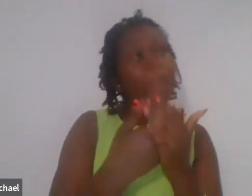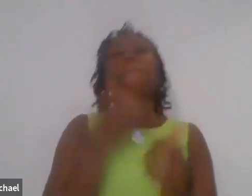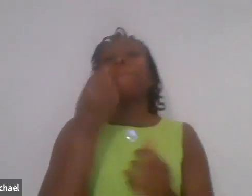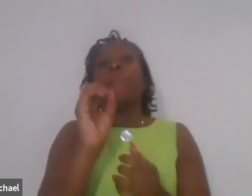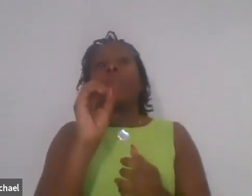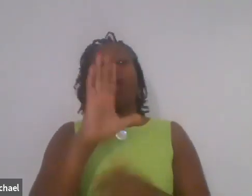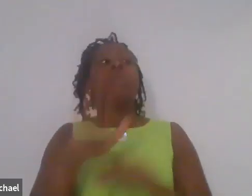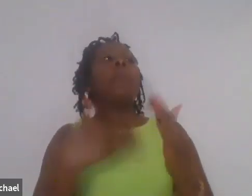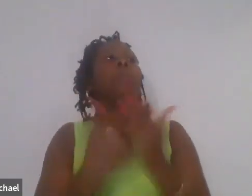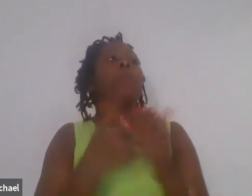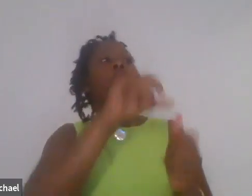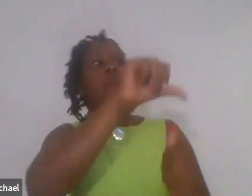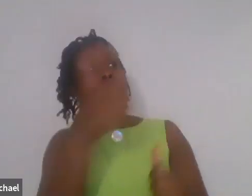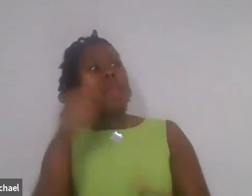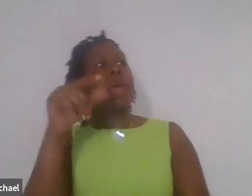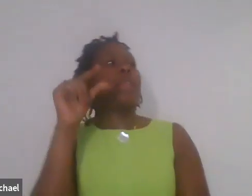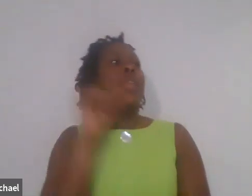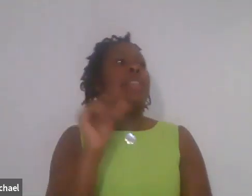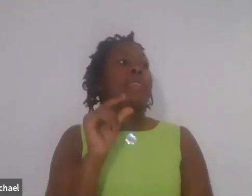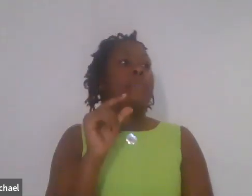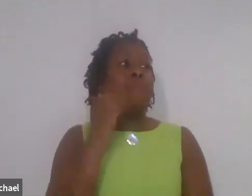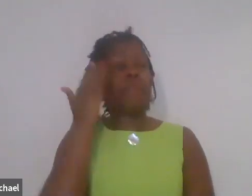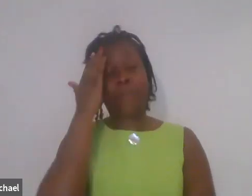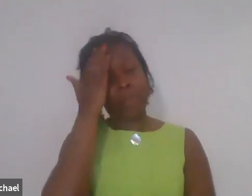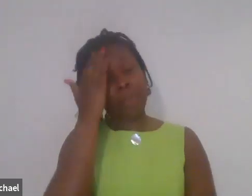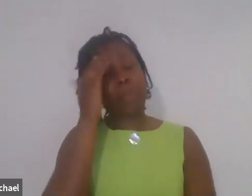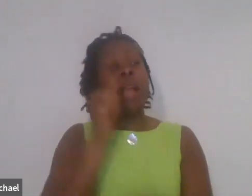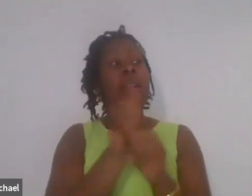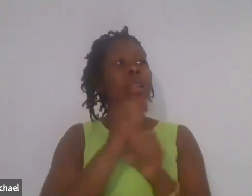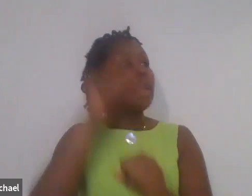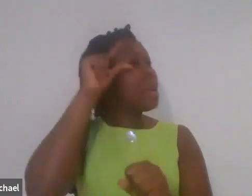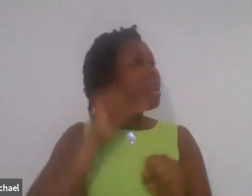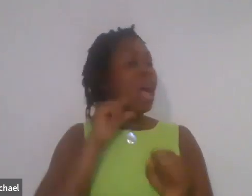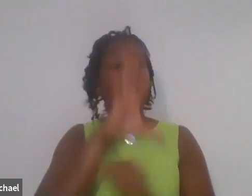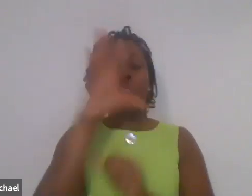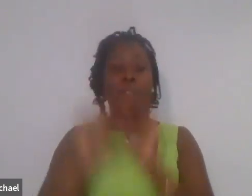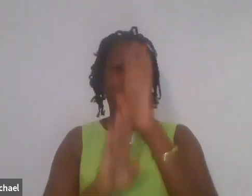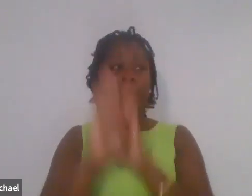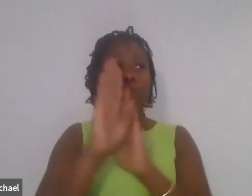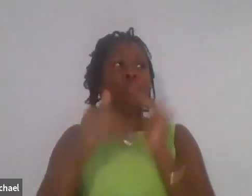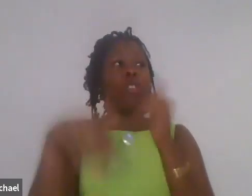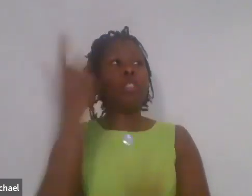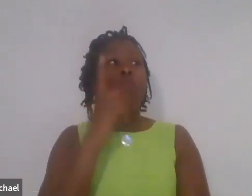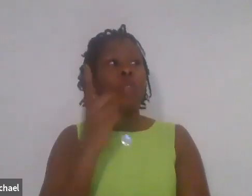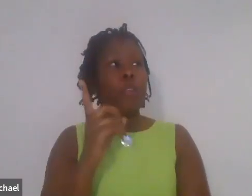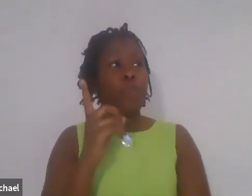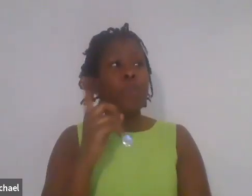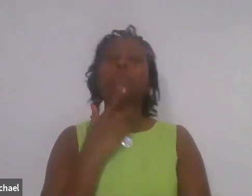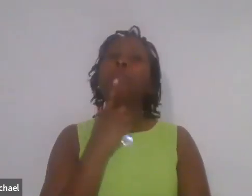or should I just apply? So I applied for a different course. I did the gender and development at